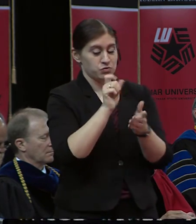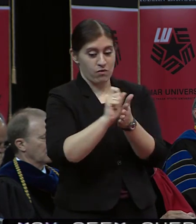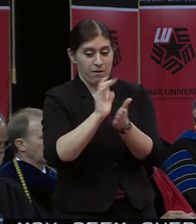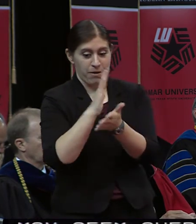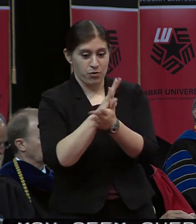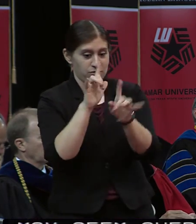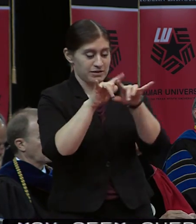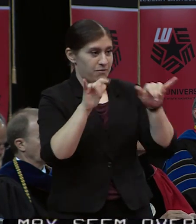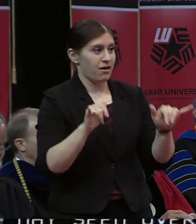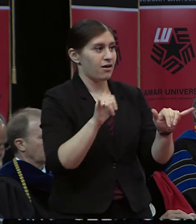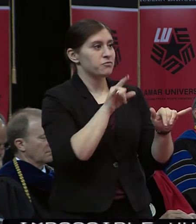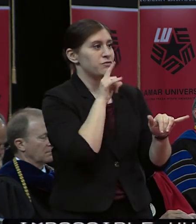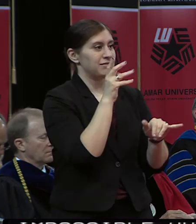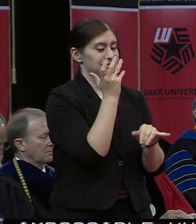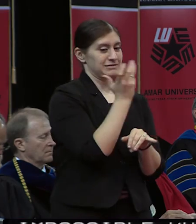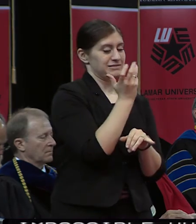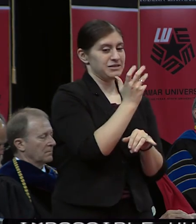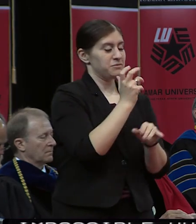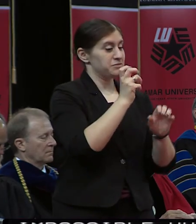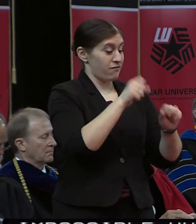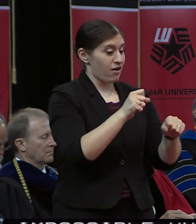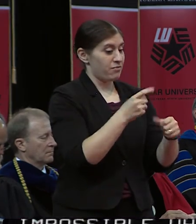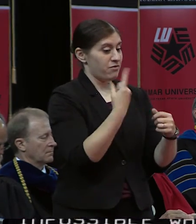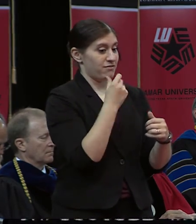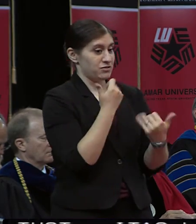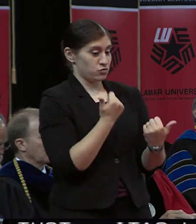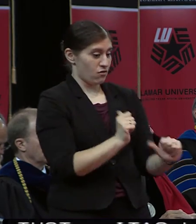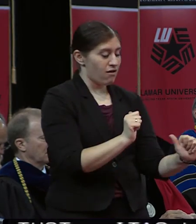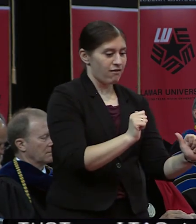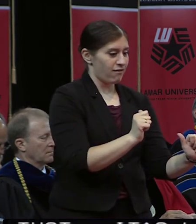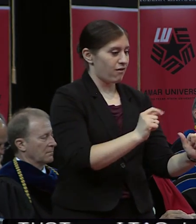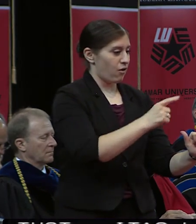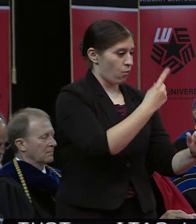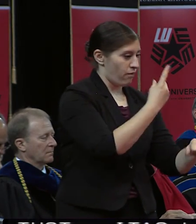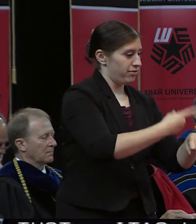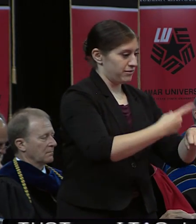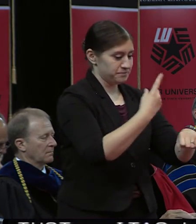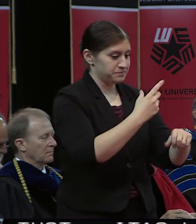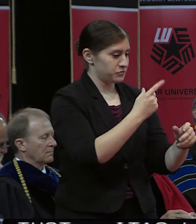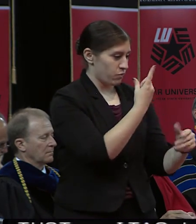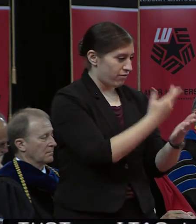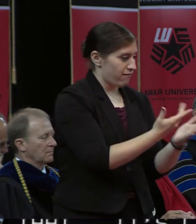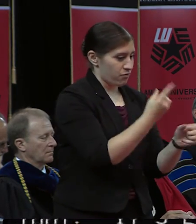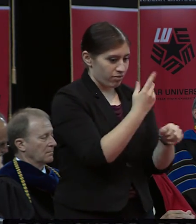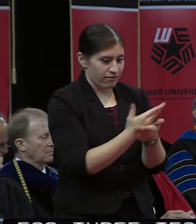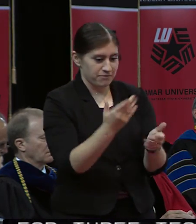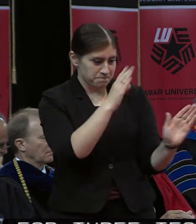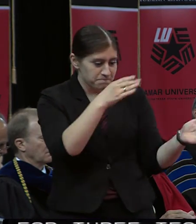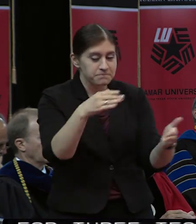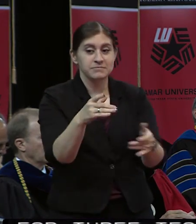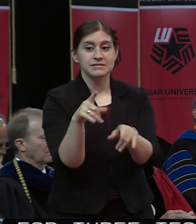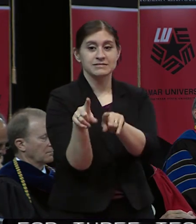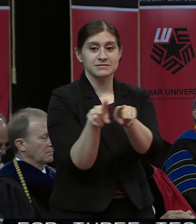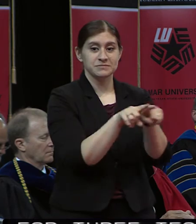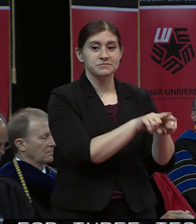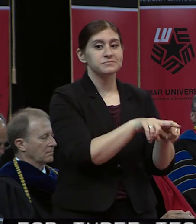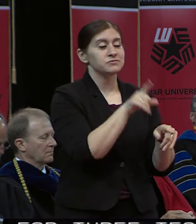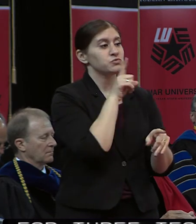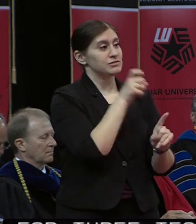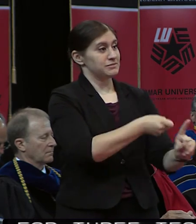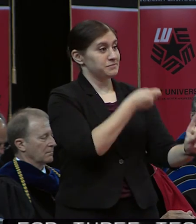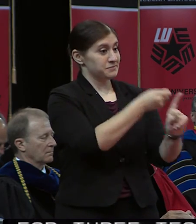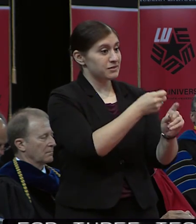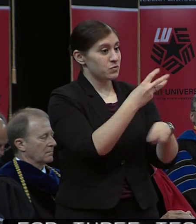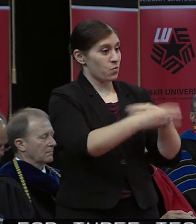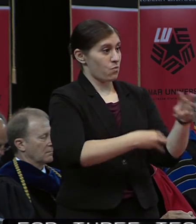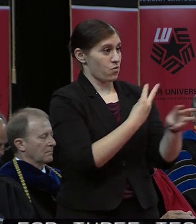once. It only seems unmanageable until you realize you can only do 1 thing at a time. Similarly, having a true impact on this planet